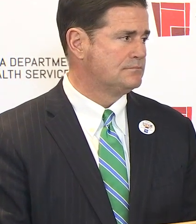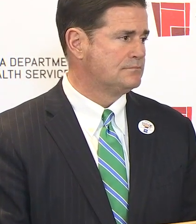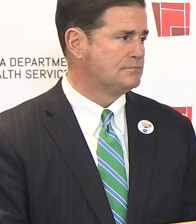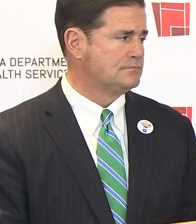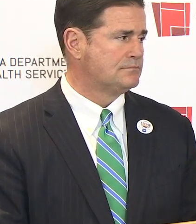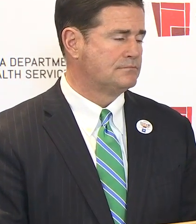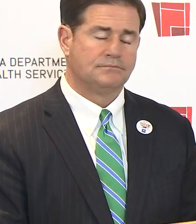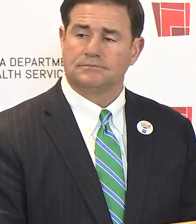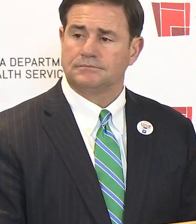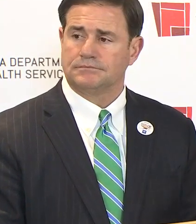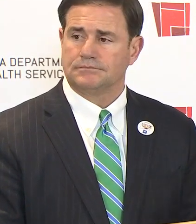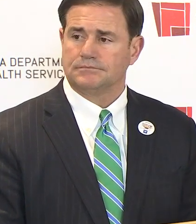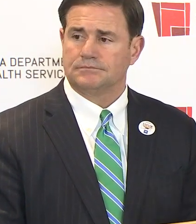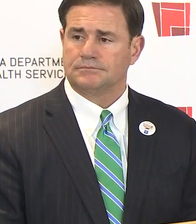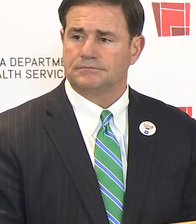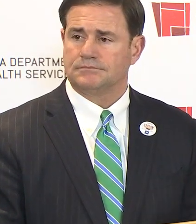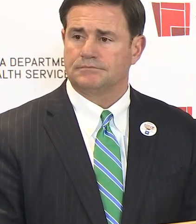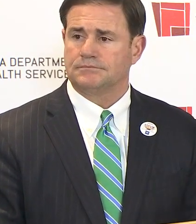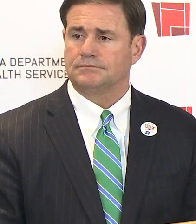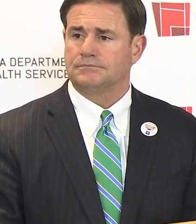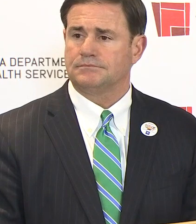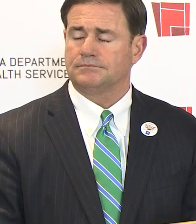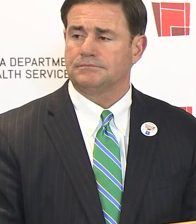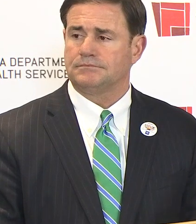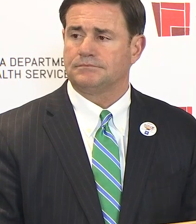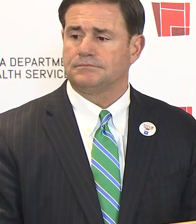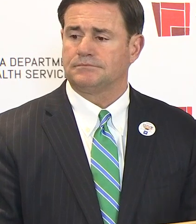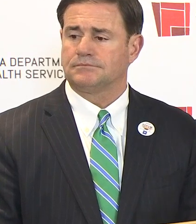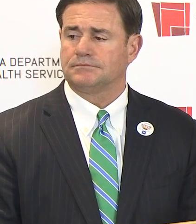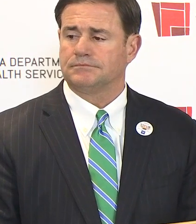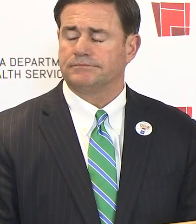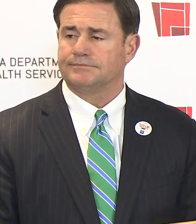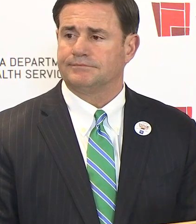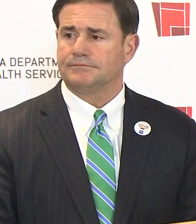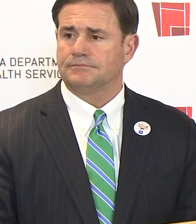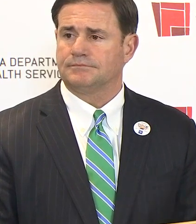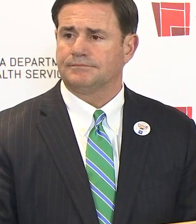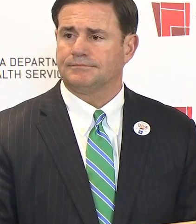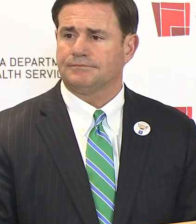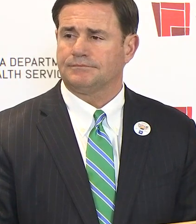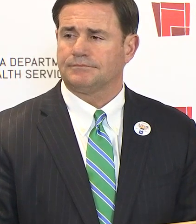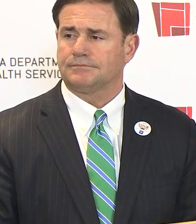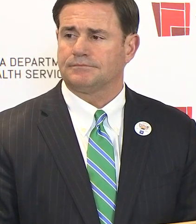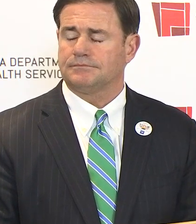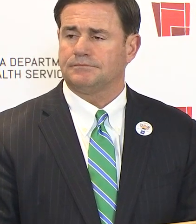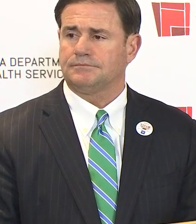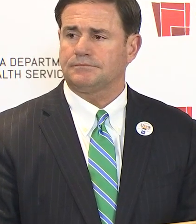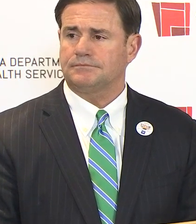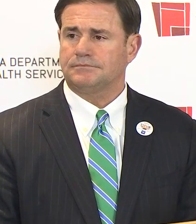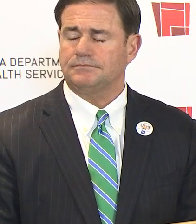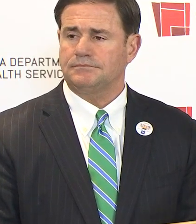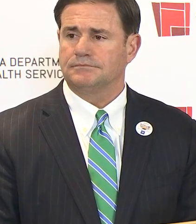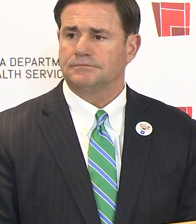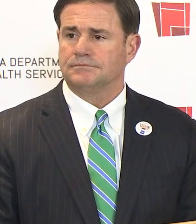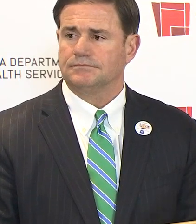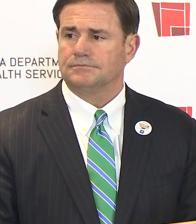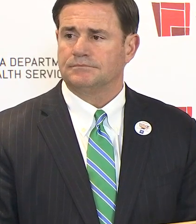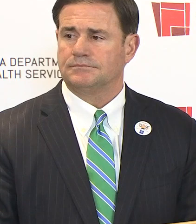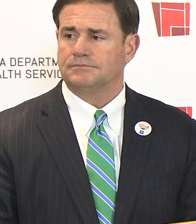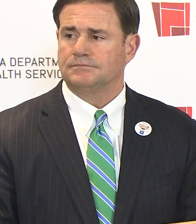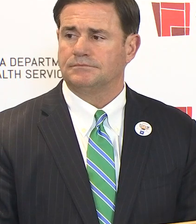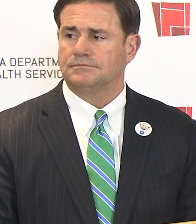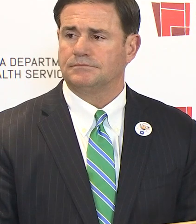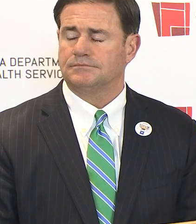because of the close quarters, and if you're next to somebody who is sick, you do have the possibility of